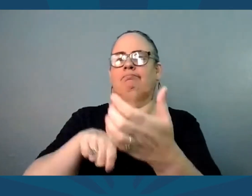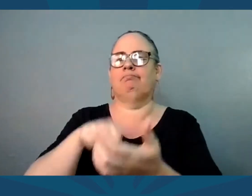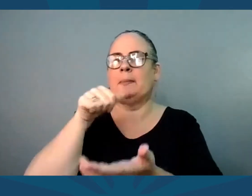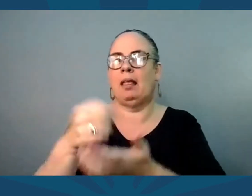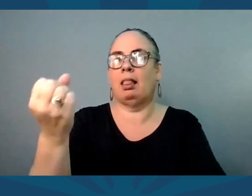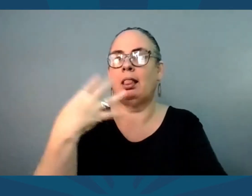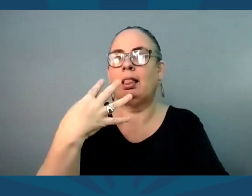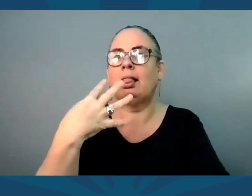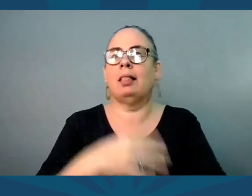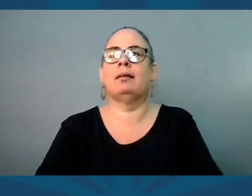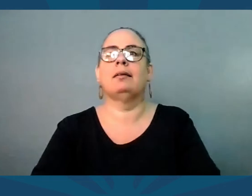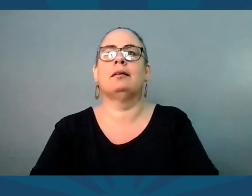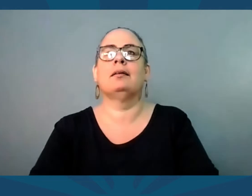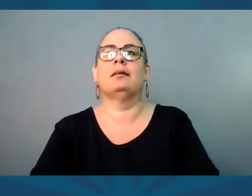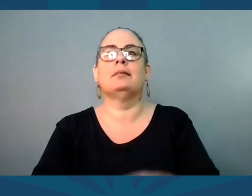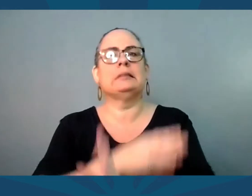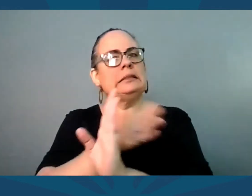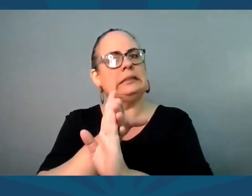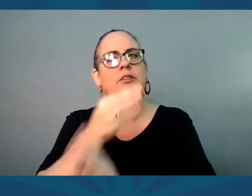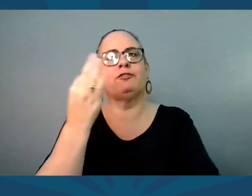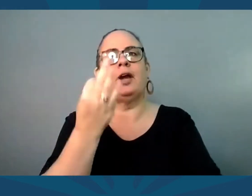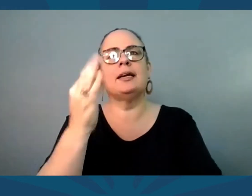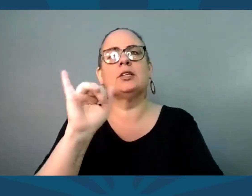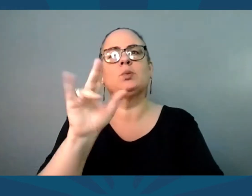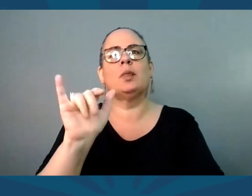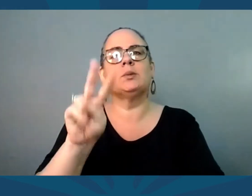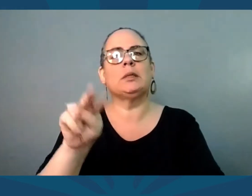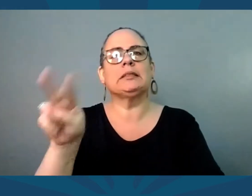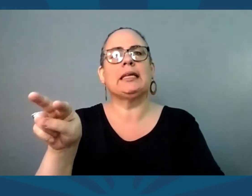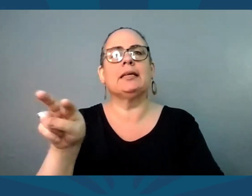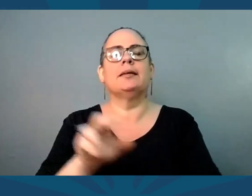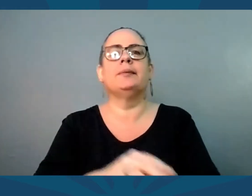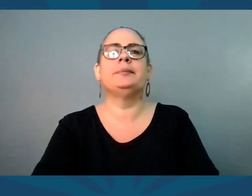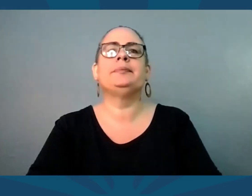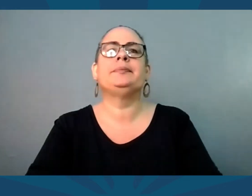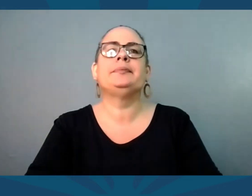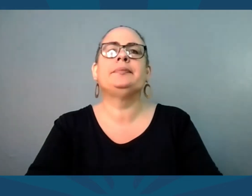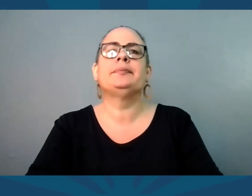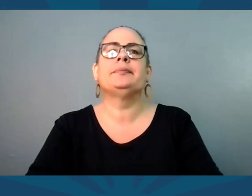Last day to request ballot by mail, Friday, July 22nd.